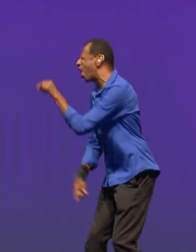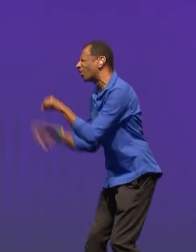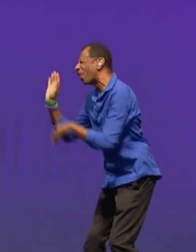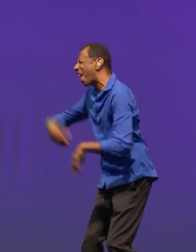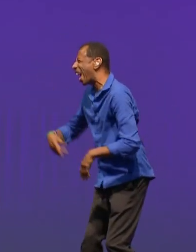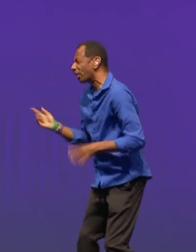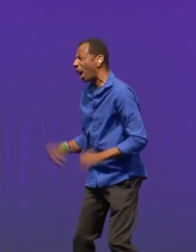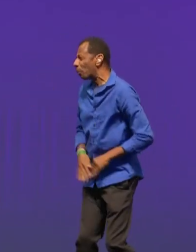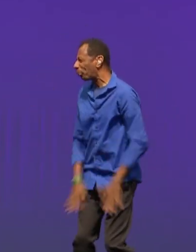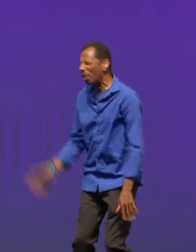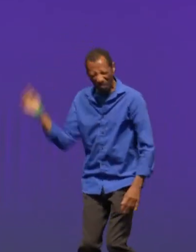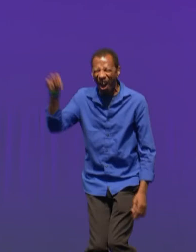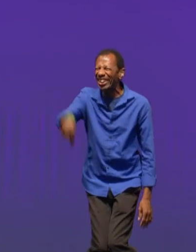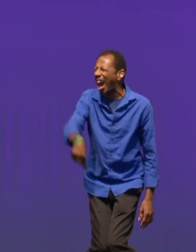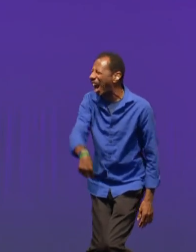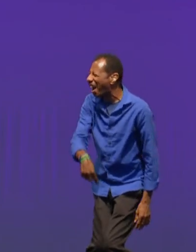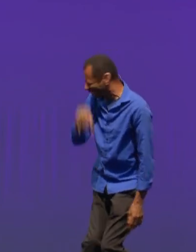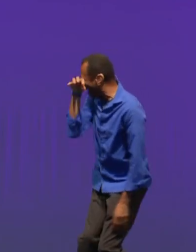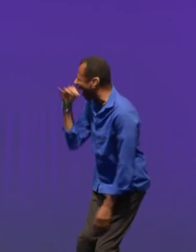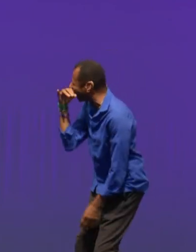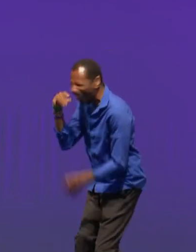too late. You got to throw it down.